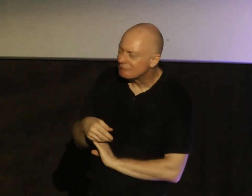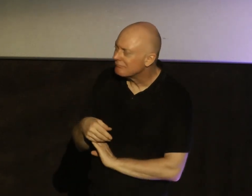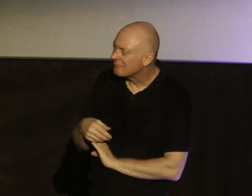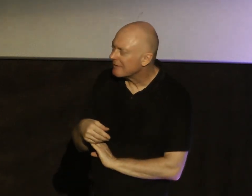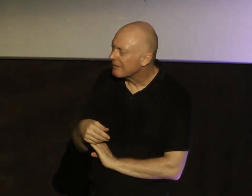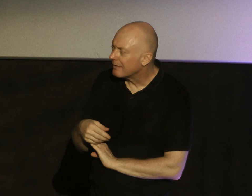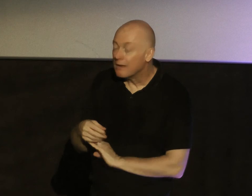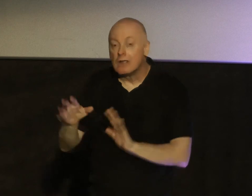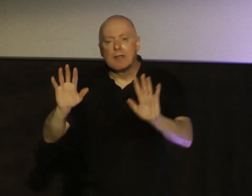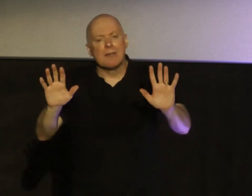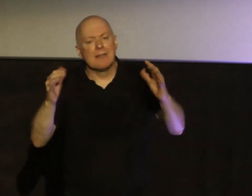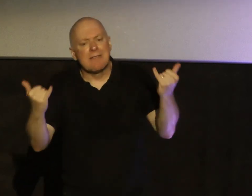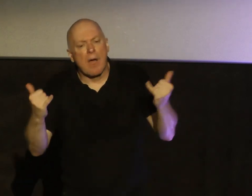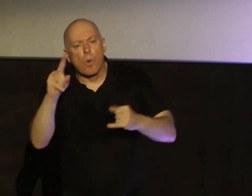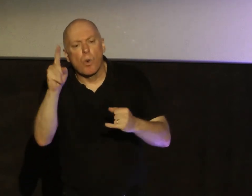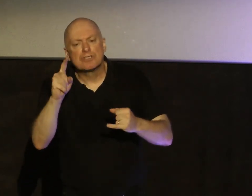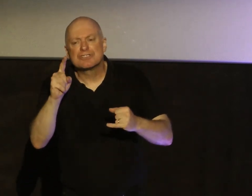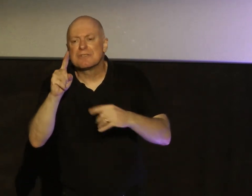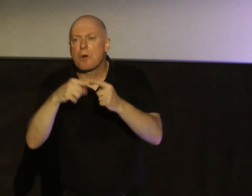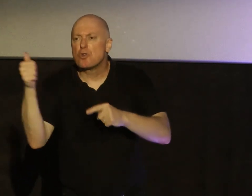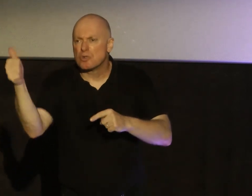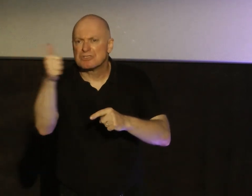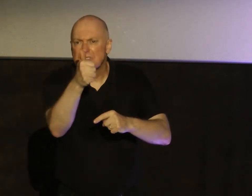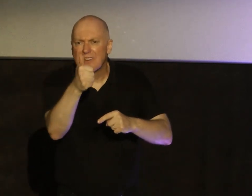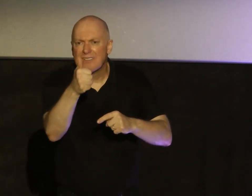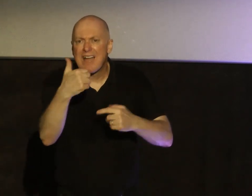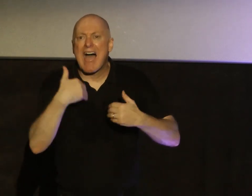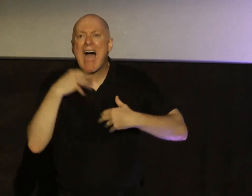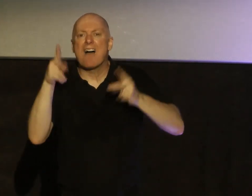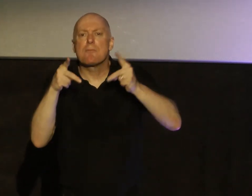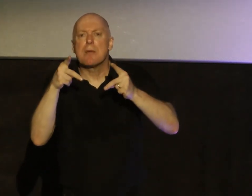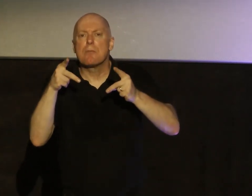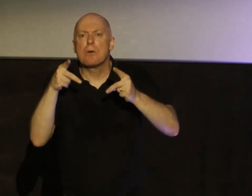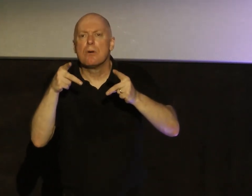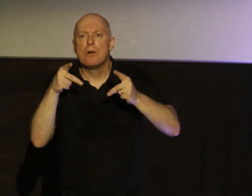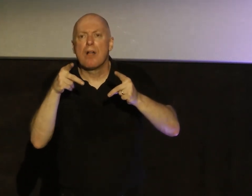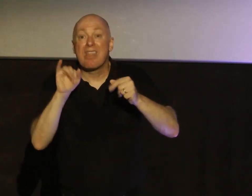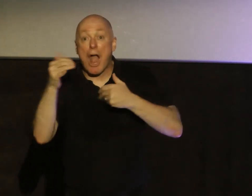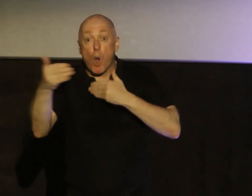And then I want you to ask this question of yourself. Have the people closest to me seen a change in me?